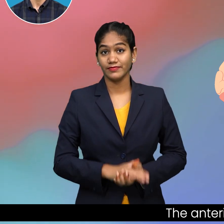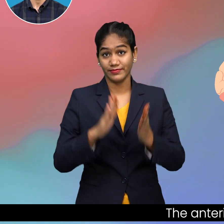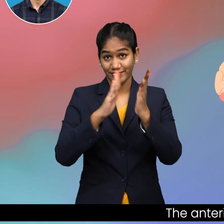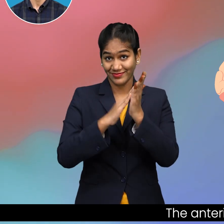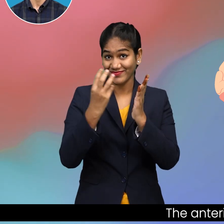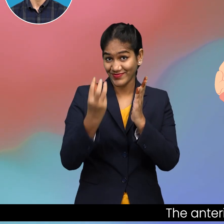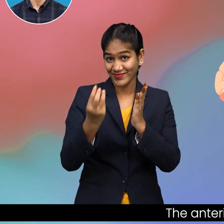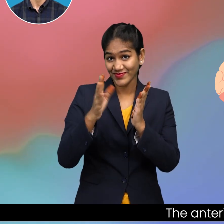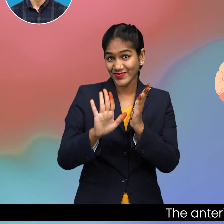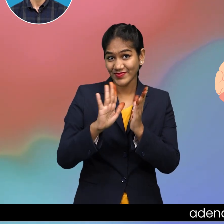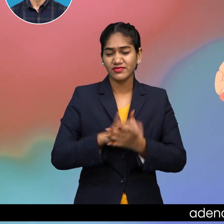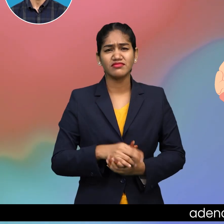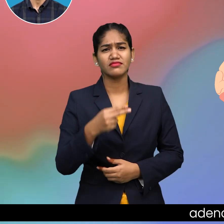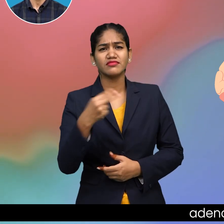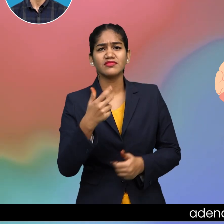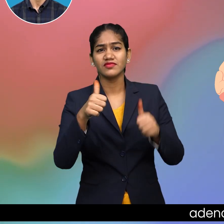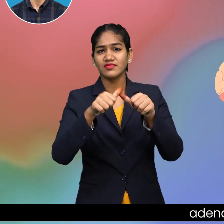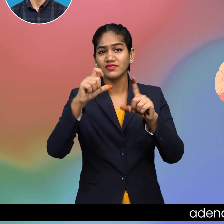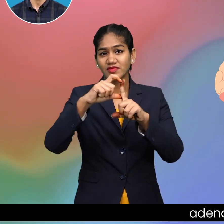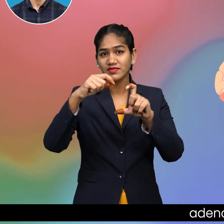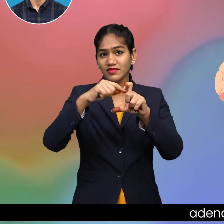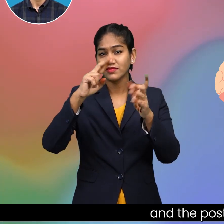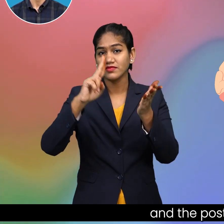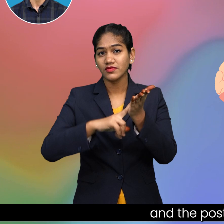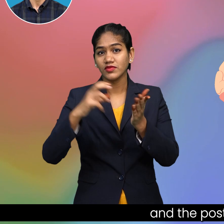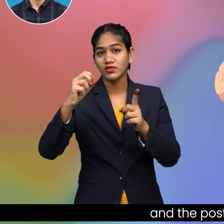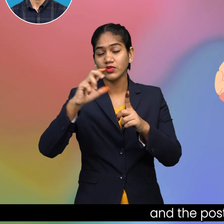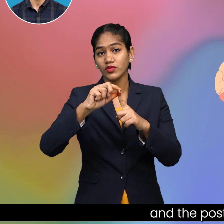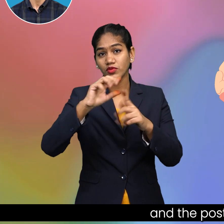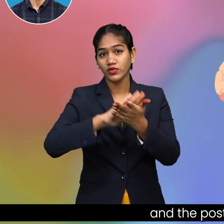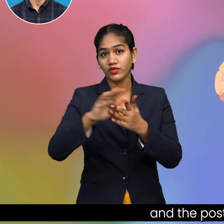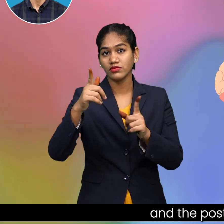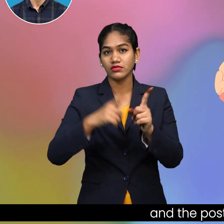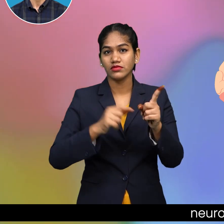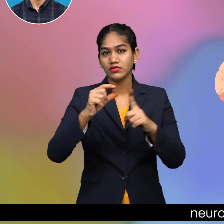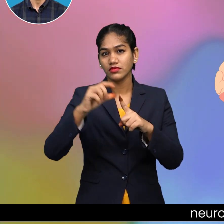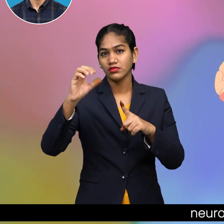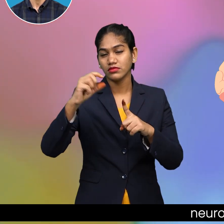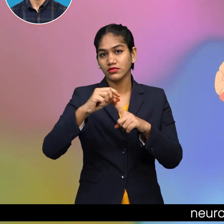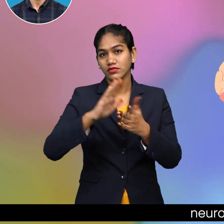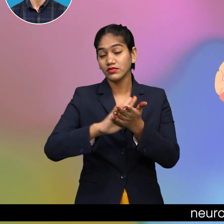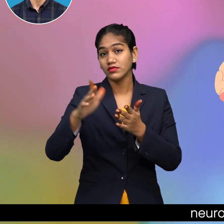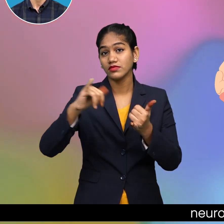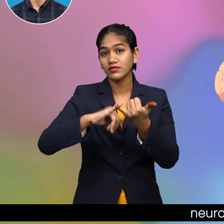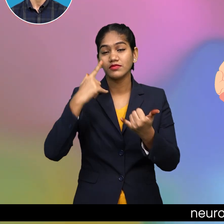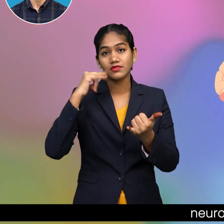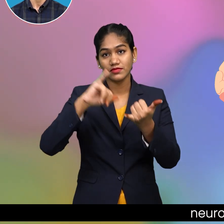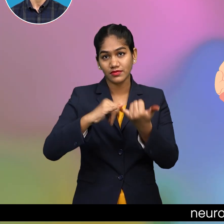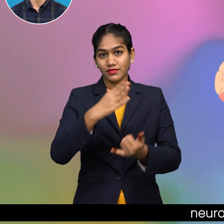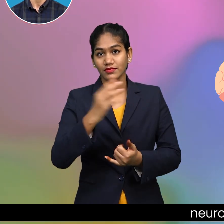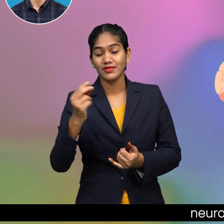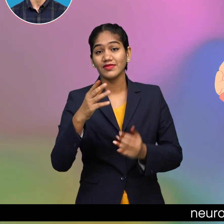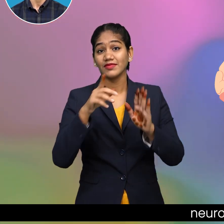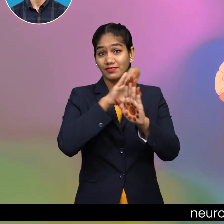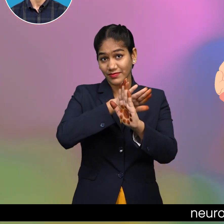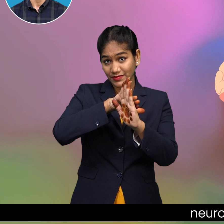The anterior lobe is called adenohypophysis and the posterior lobe is called neurohypophysis.